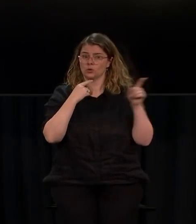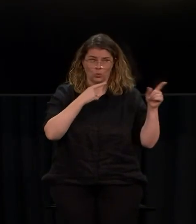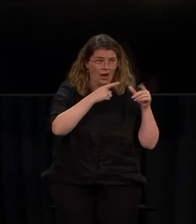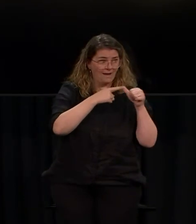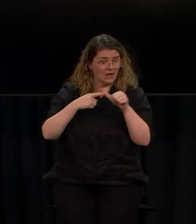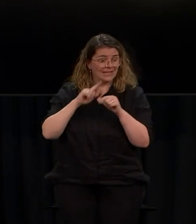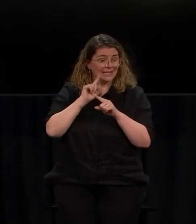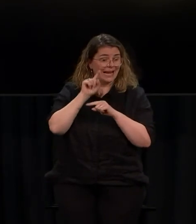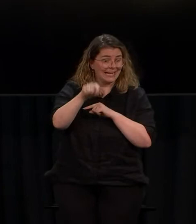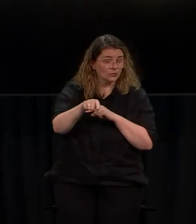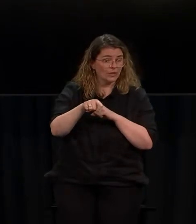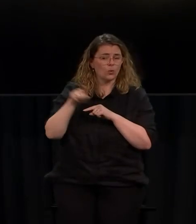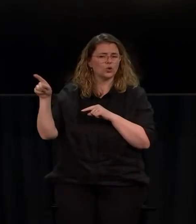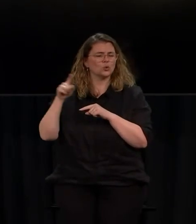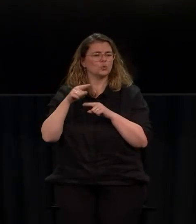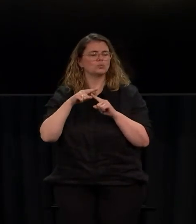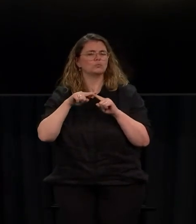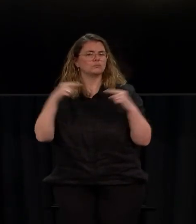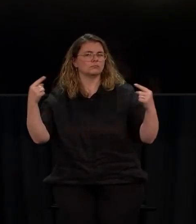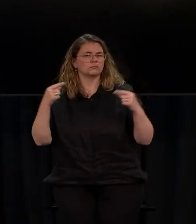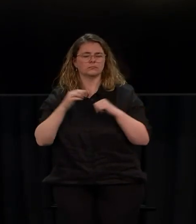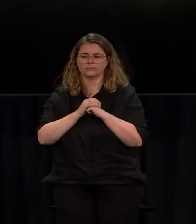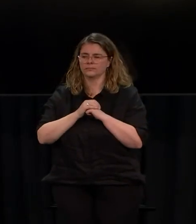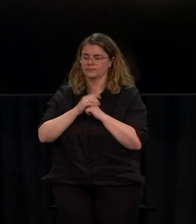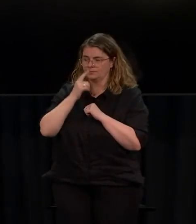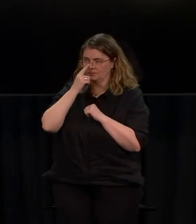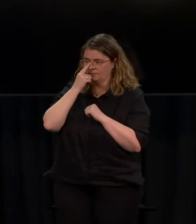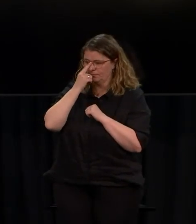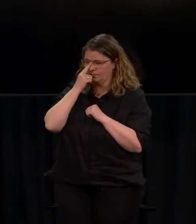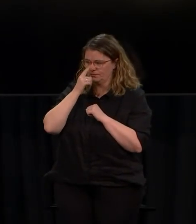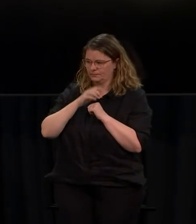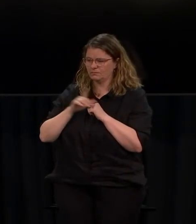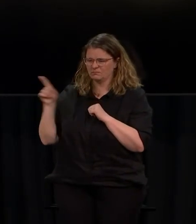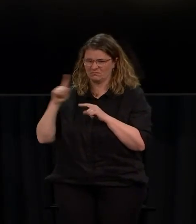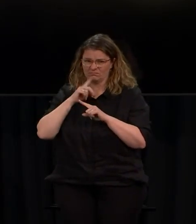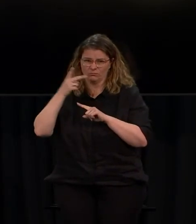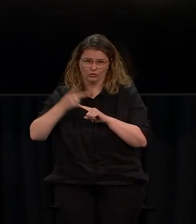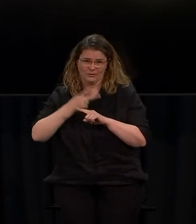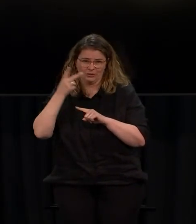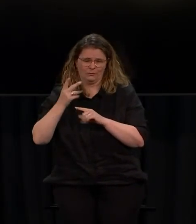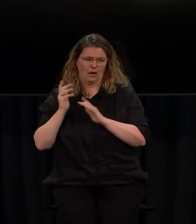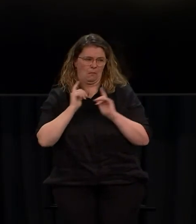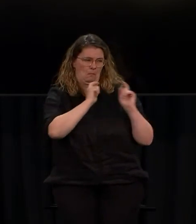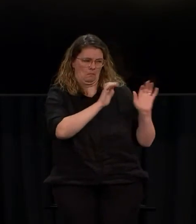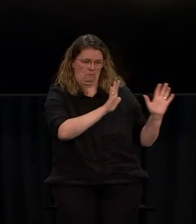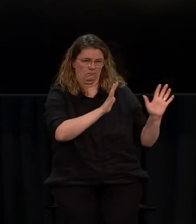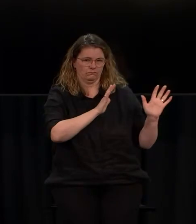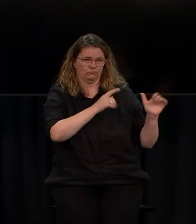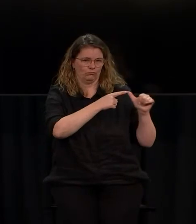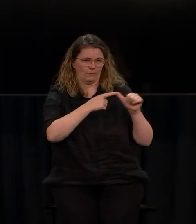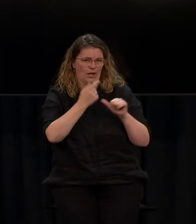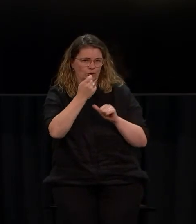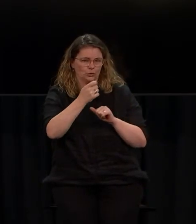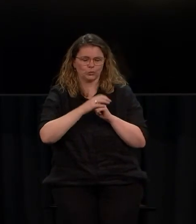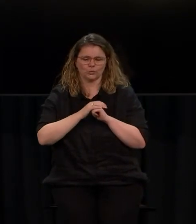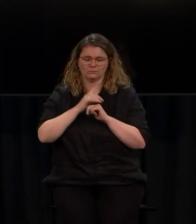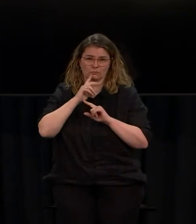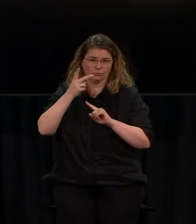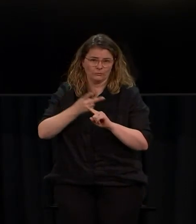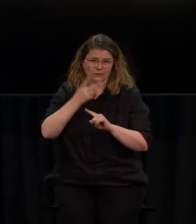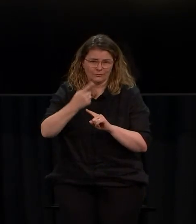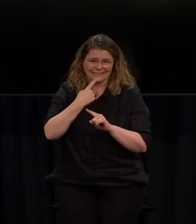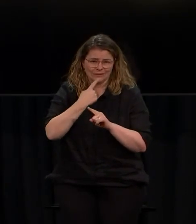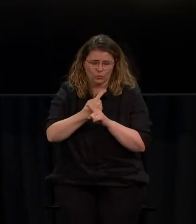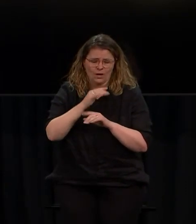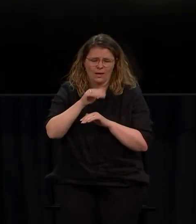be movement next Tuesday? So the thing that I've pointed out here a number of times, and then I'll let the Director General speak for himself, is that, of